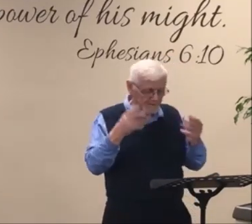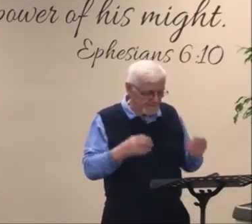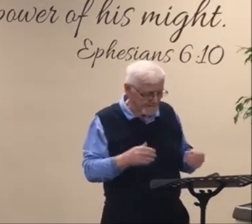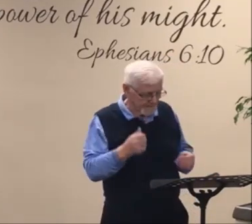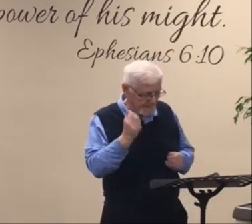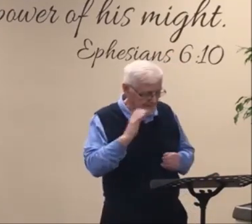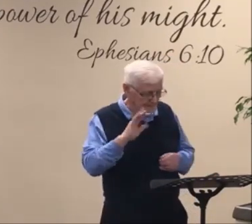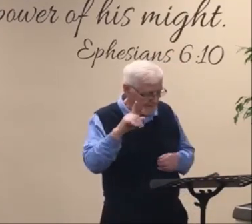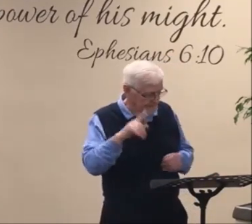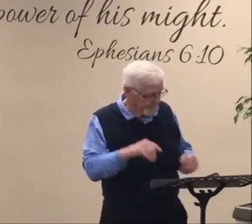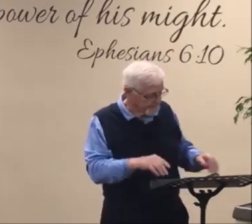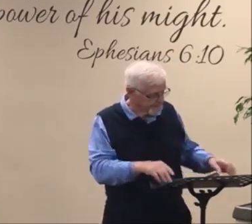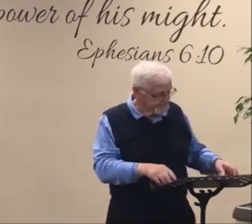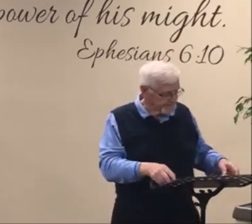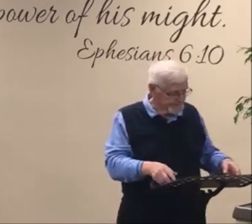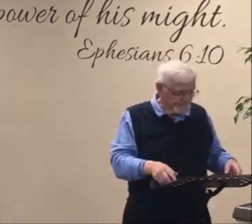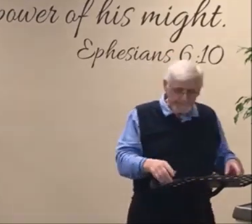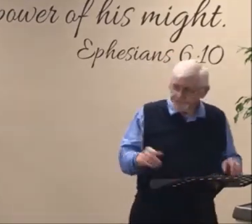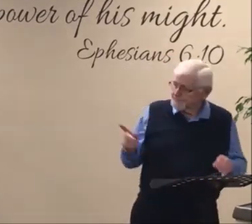dismiss us in word of prayer.